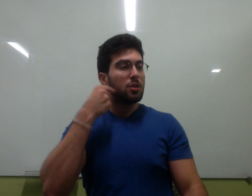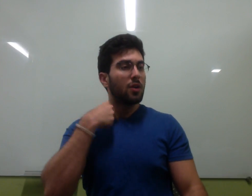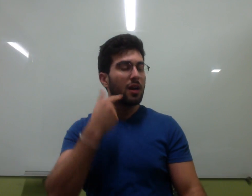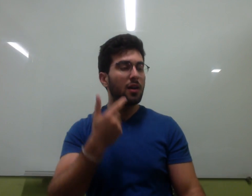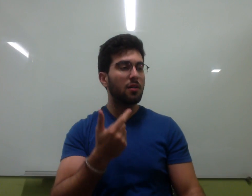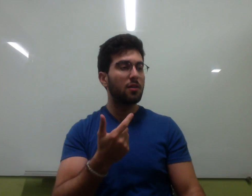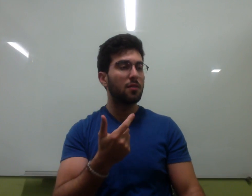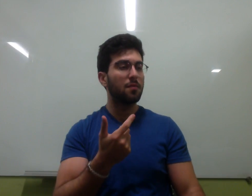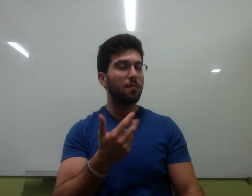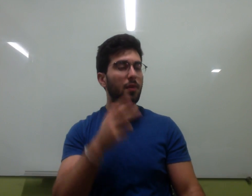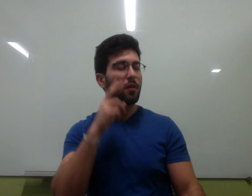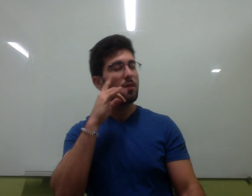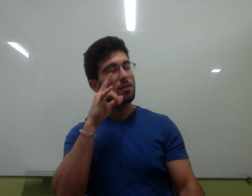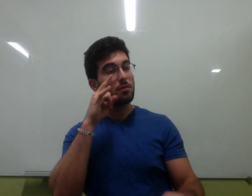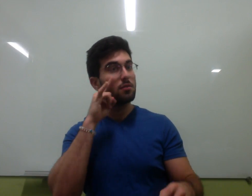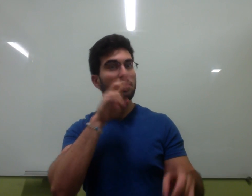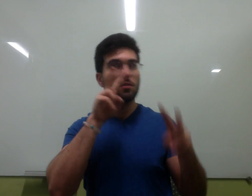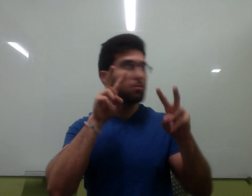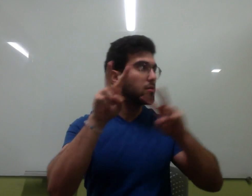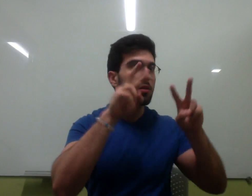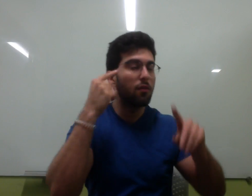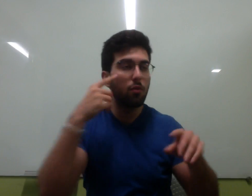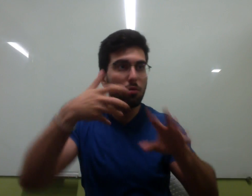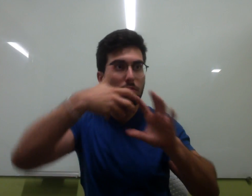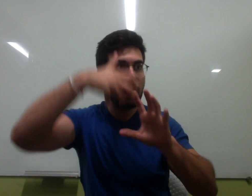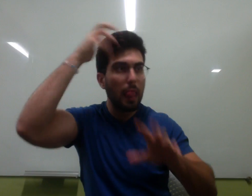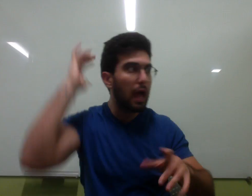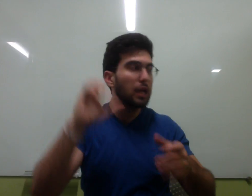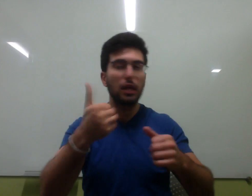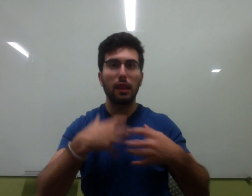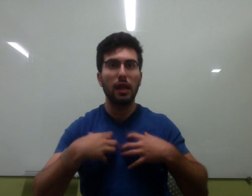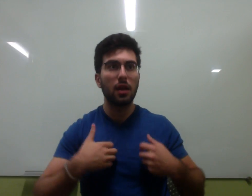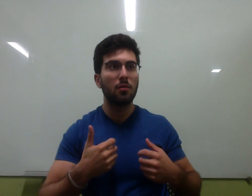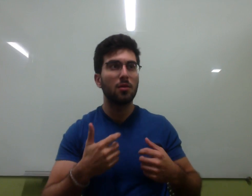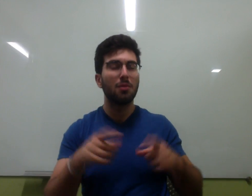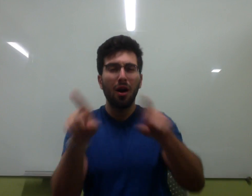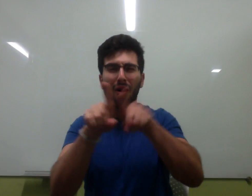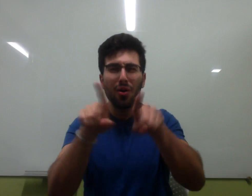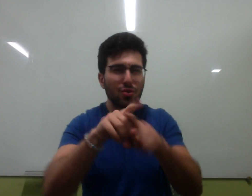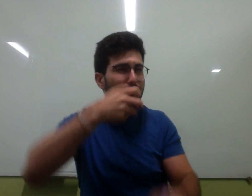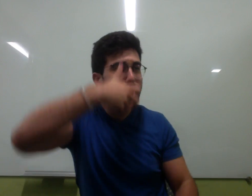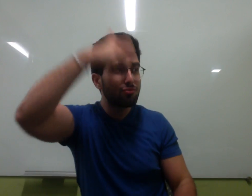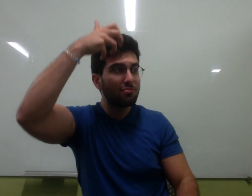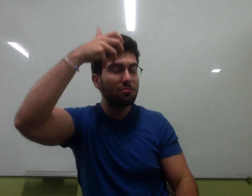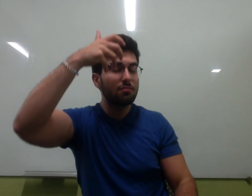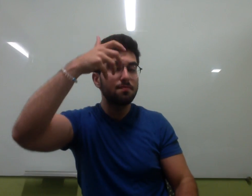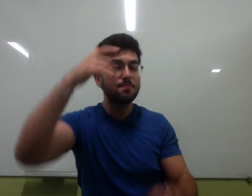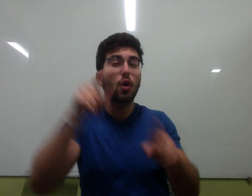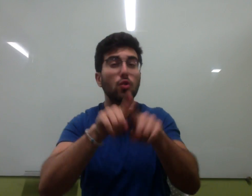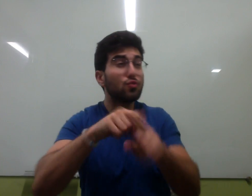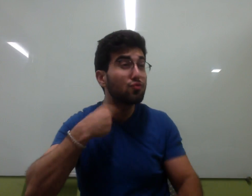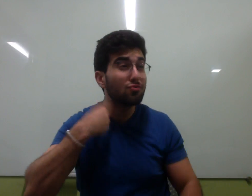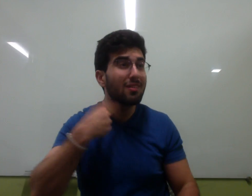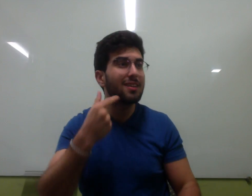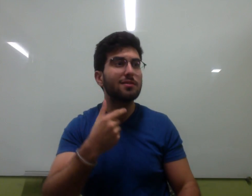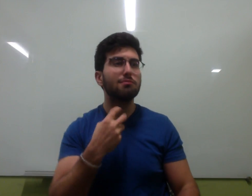nature. Yeah, a lot of people think, or thought for a very long time, that giraffes just didn't make sounds because it's so rare to hear them make a